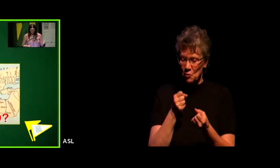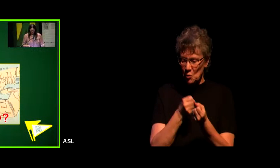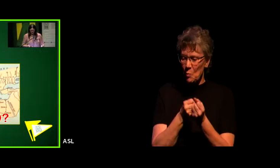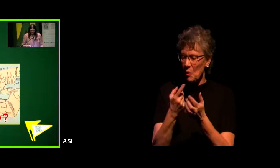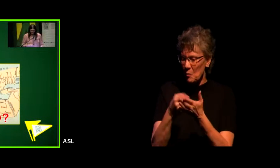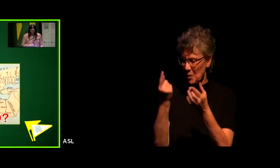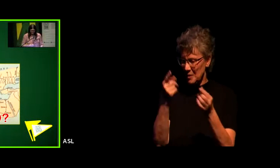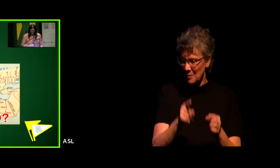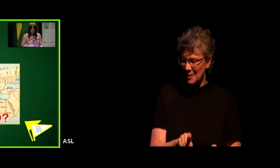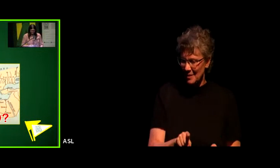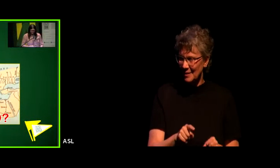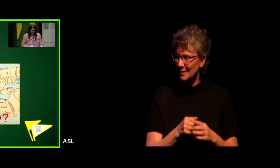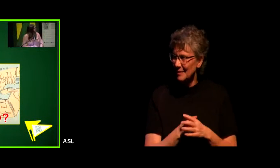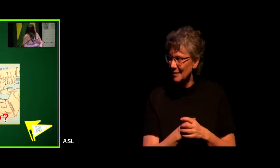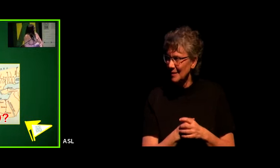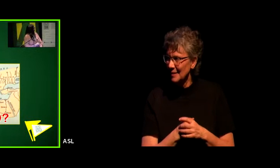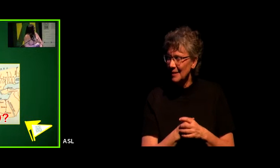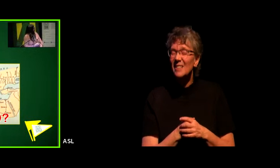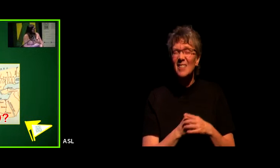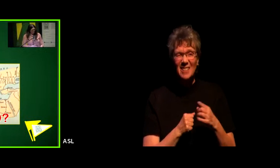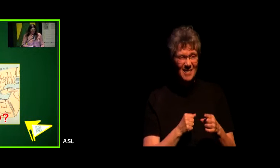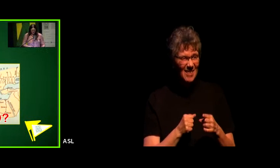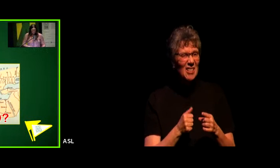one would think.